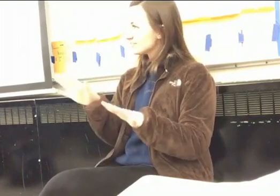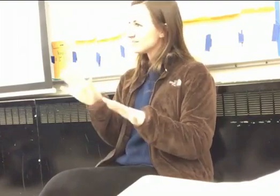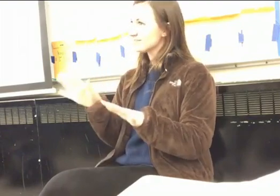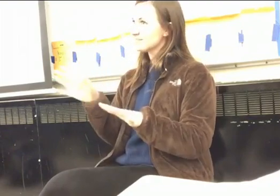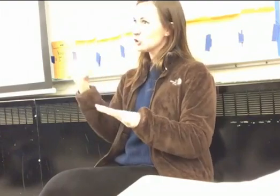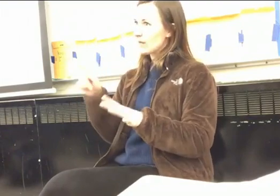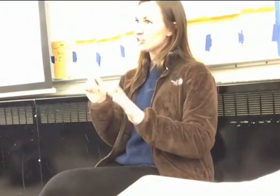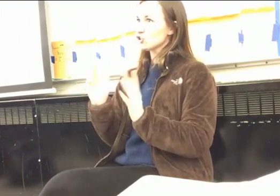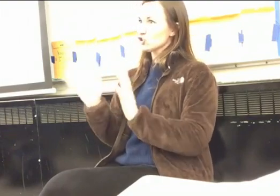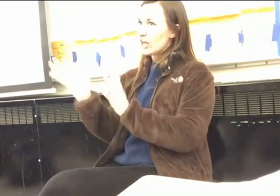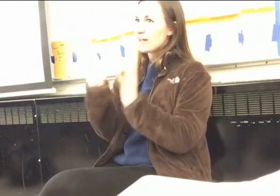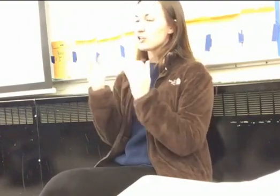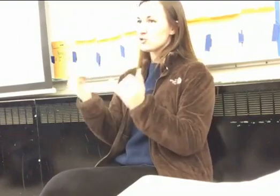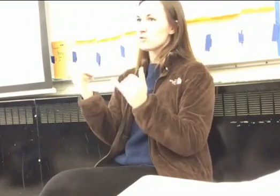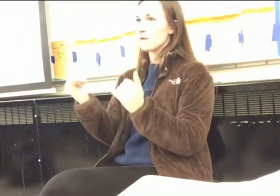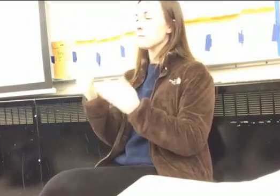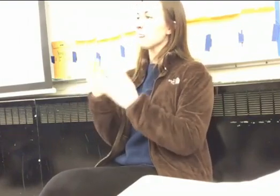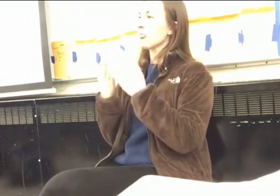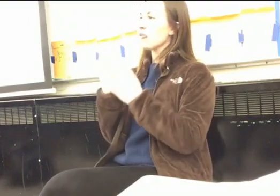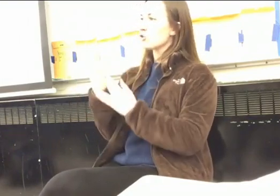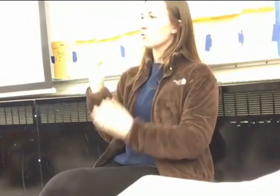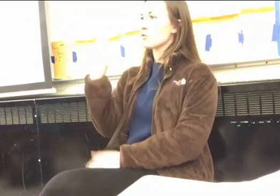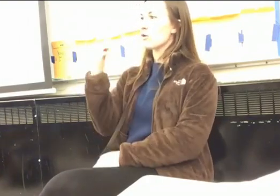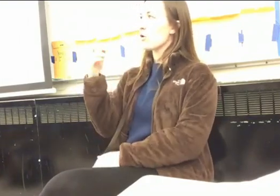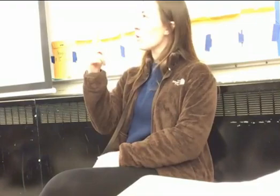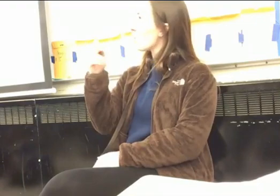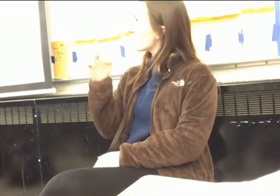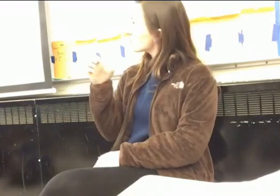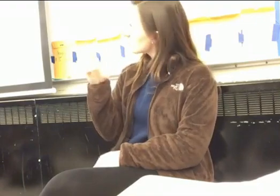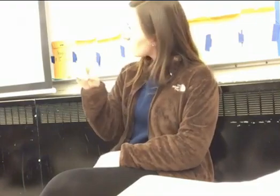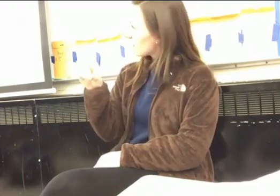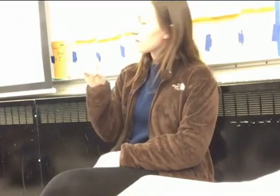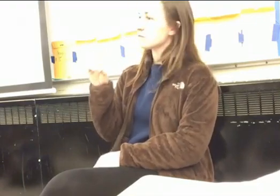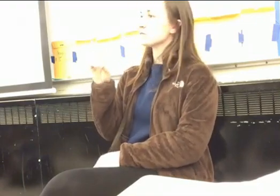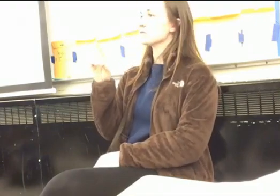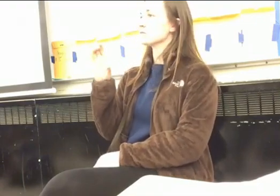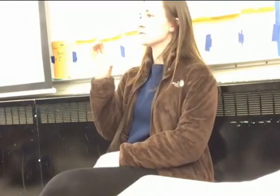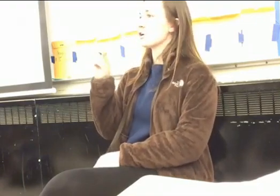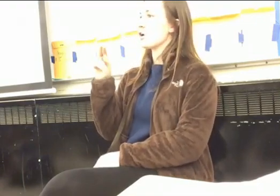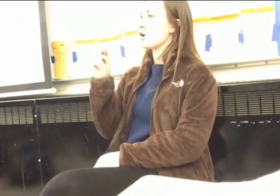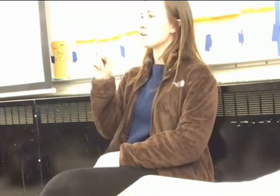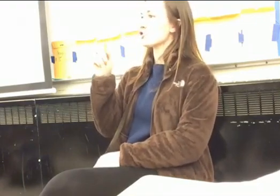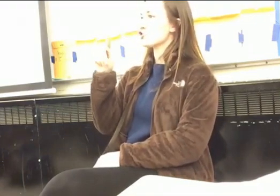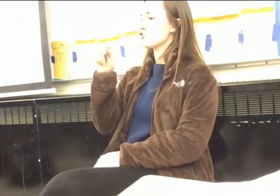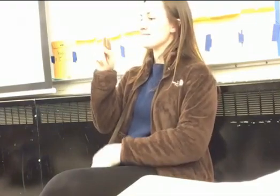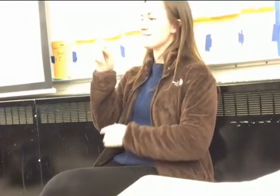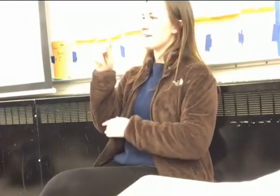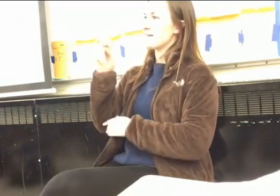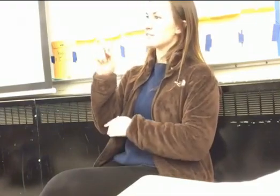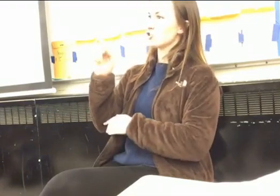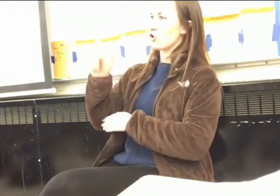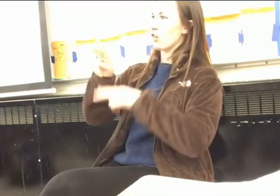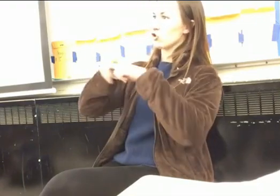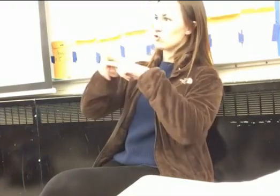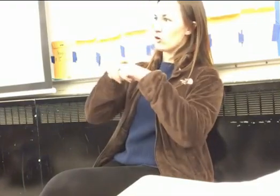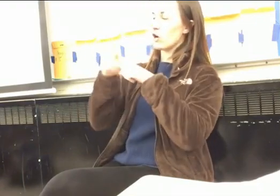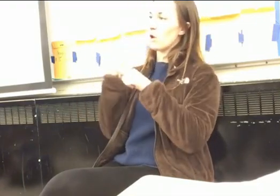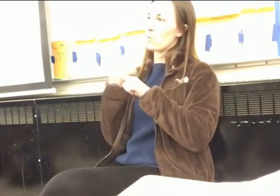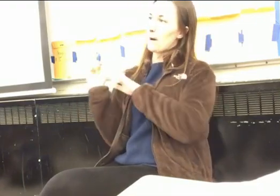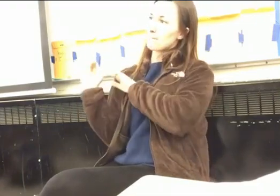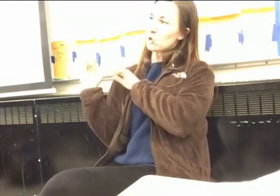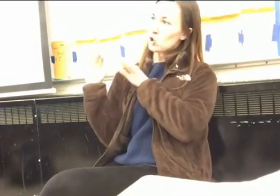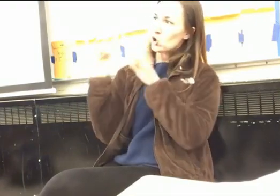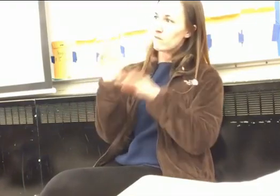Guys, through the Homestead Act, Transcontinental Railroad, things like that. And we're going to begin to move west, really